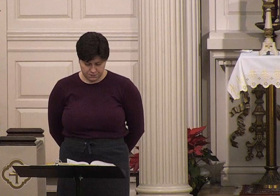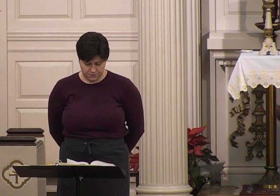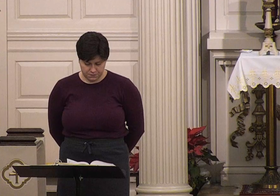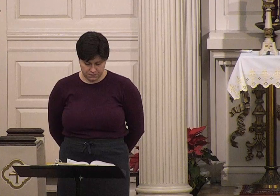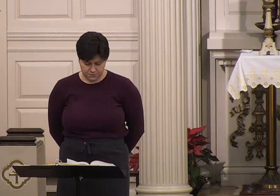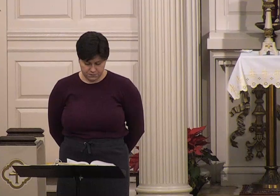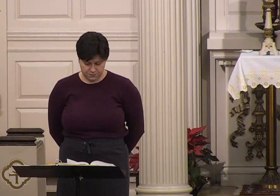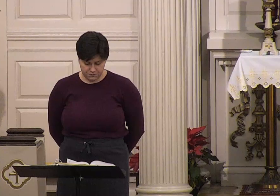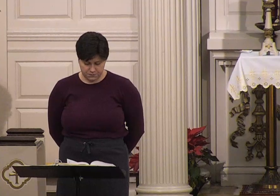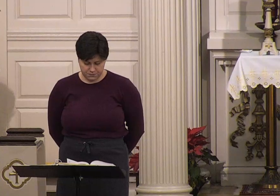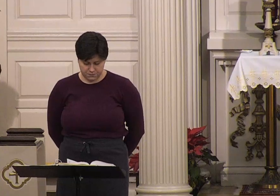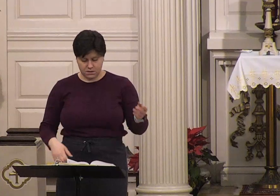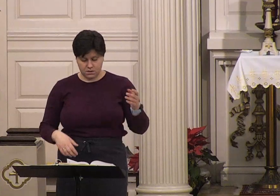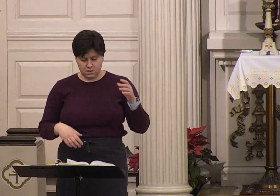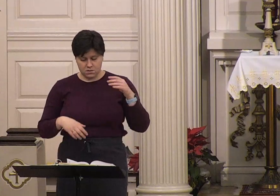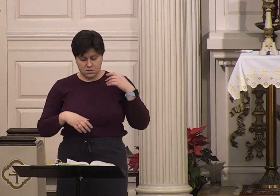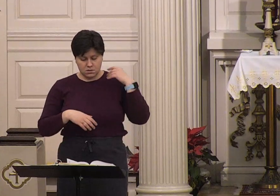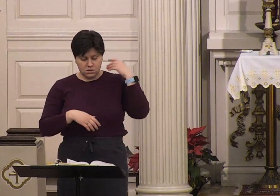away. At his feet the